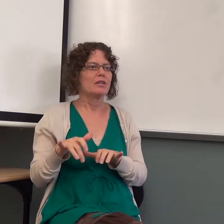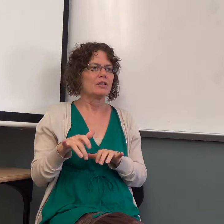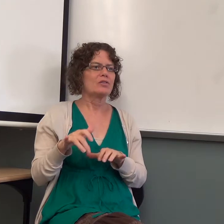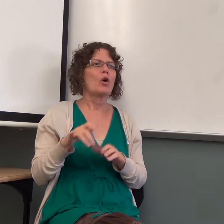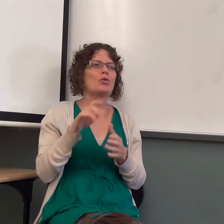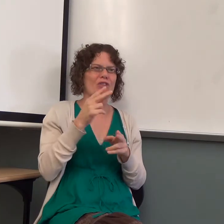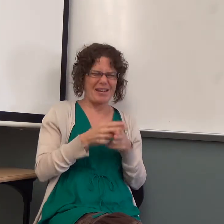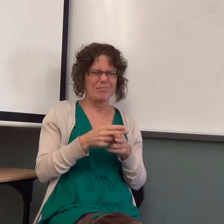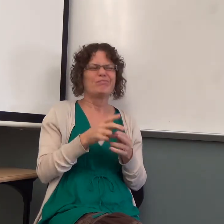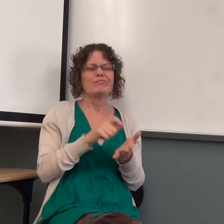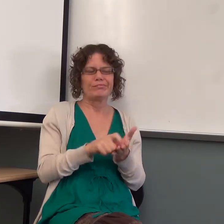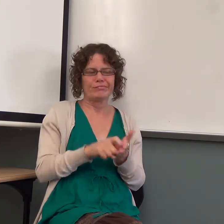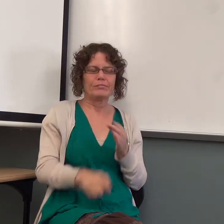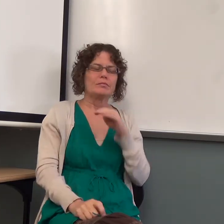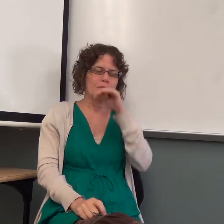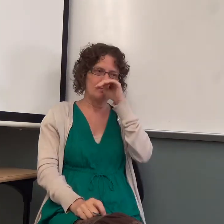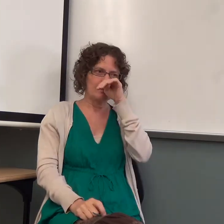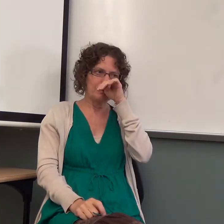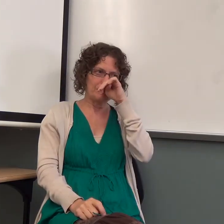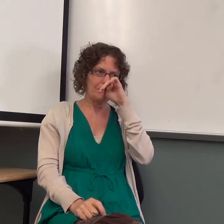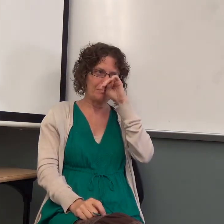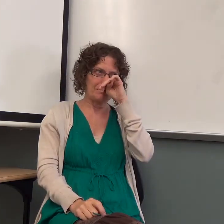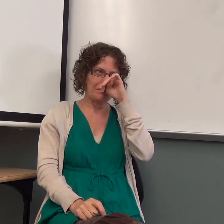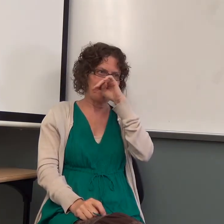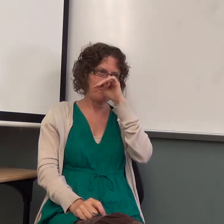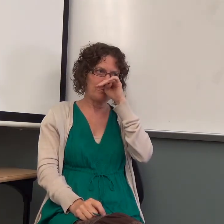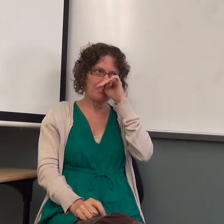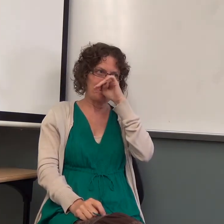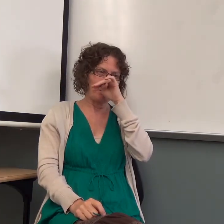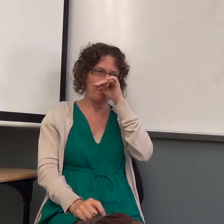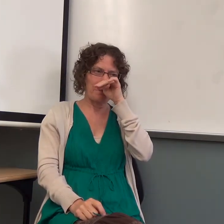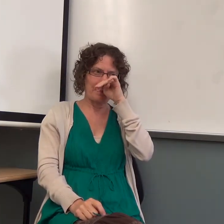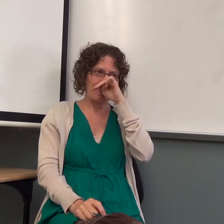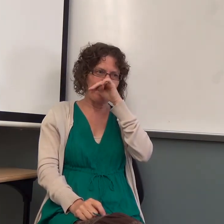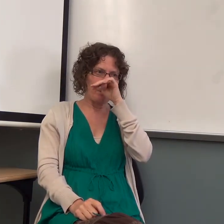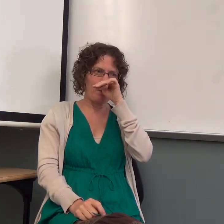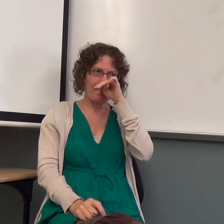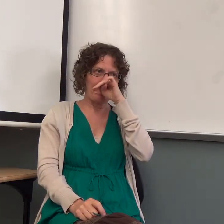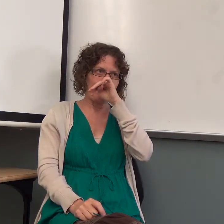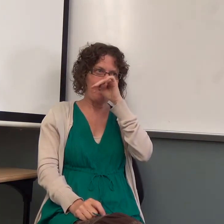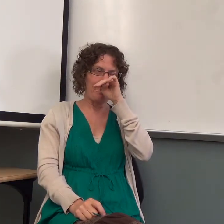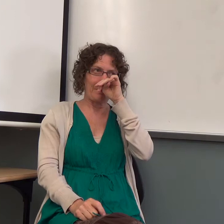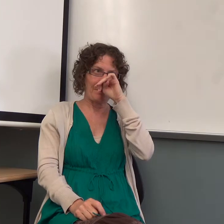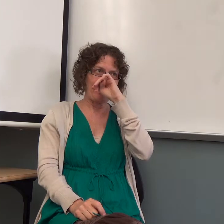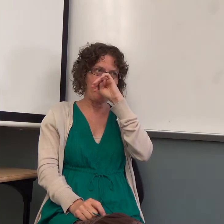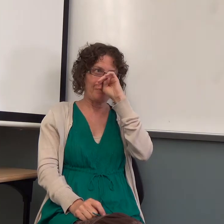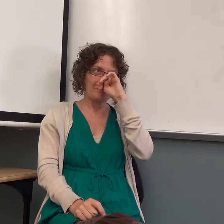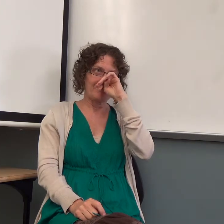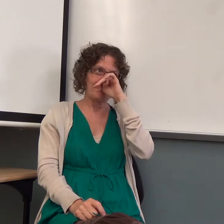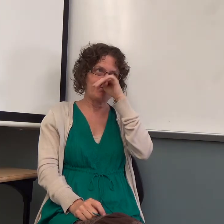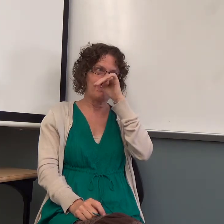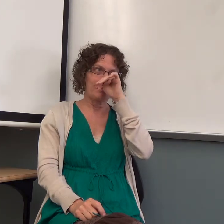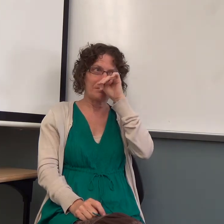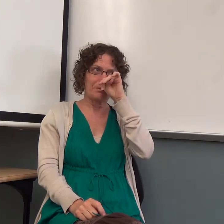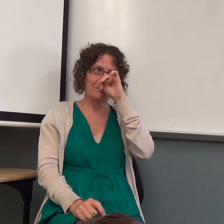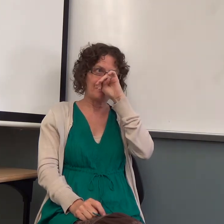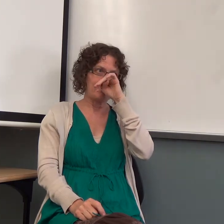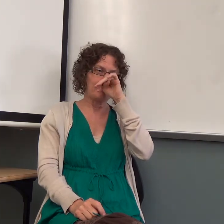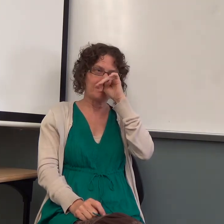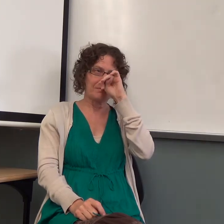I'll take a look at it, just not your journals. Okay? Not collecting your journals. I have another question. Do we have to maybe rewrite it in our